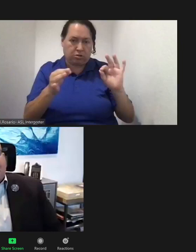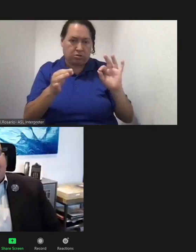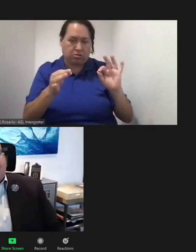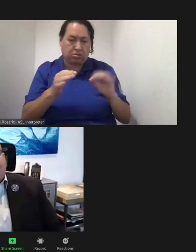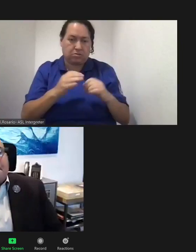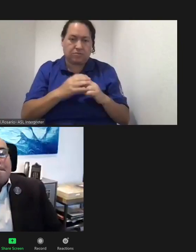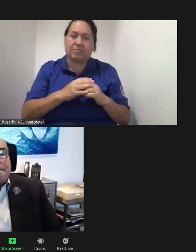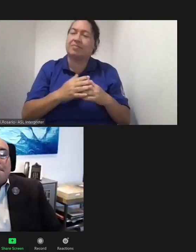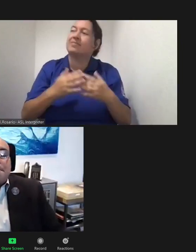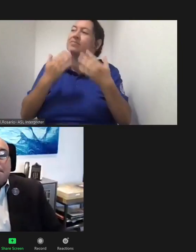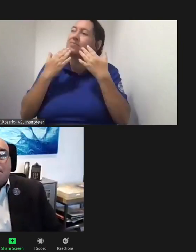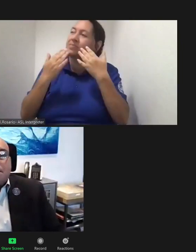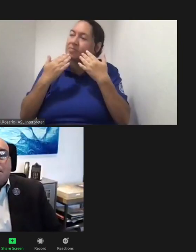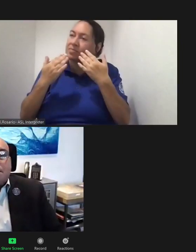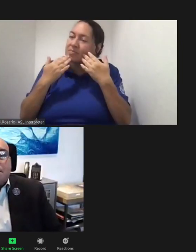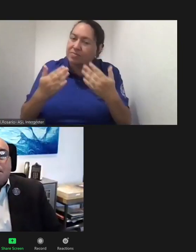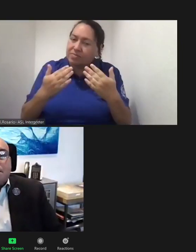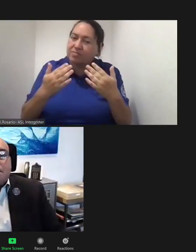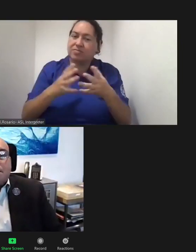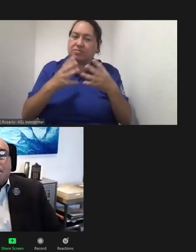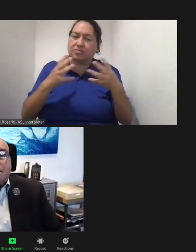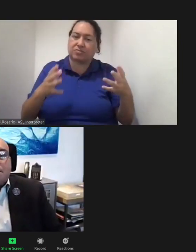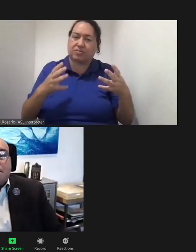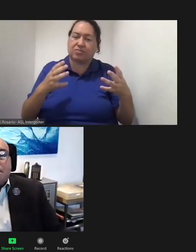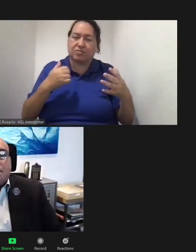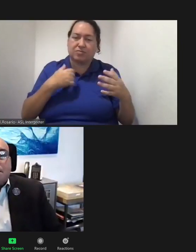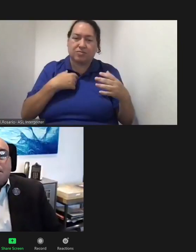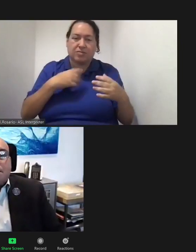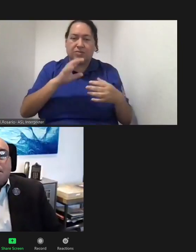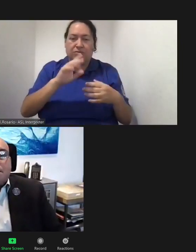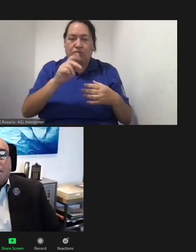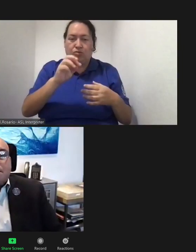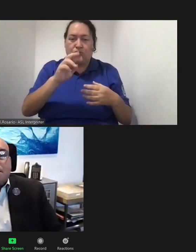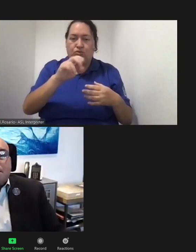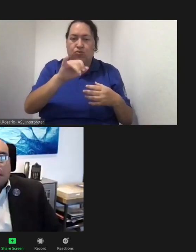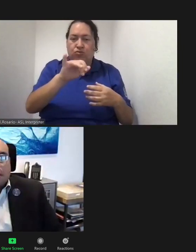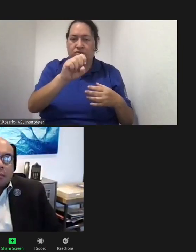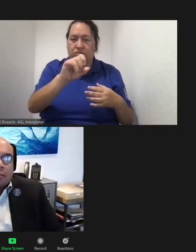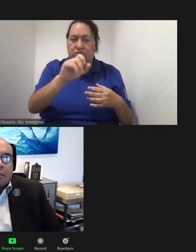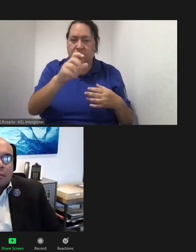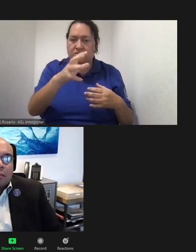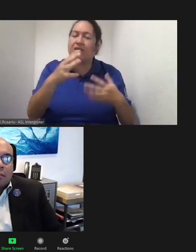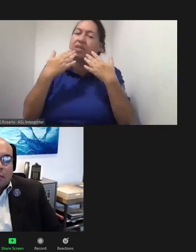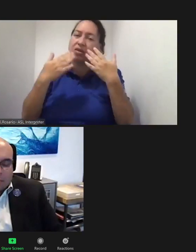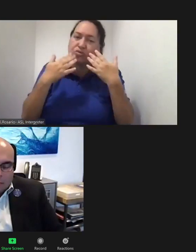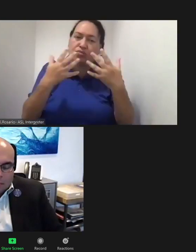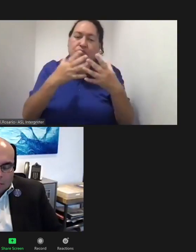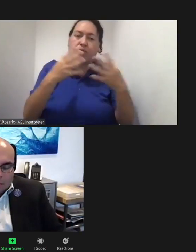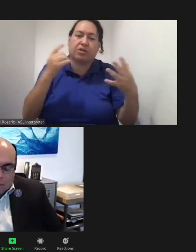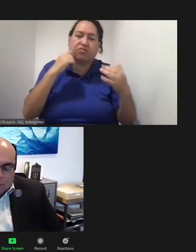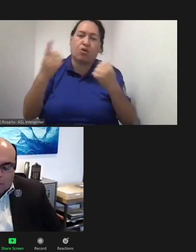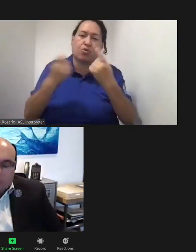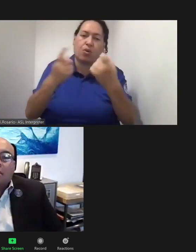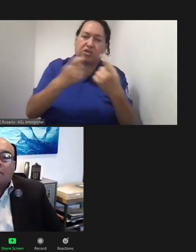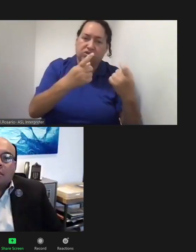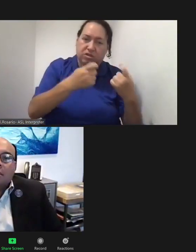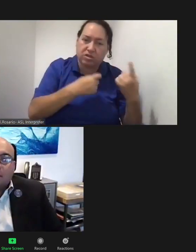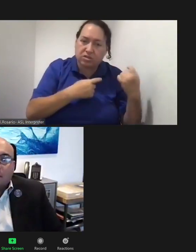Thank you very much, Crystal, and thank you for the questions that the media has posed,